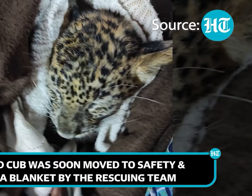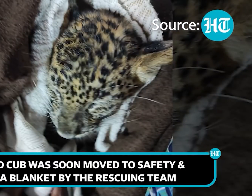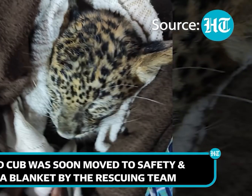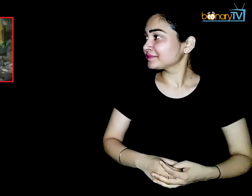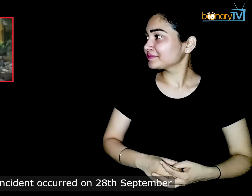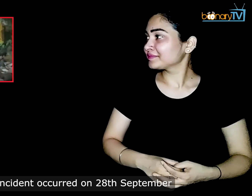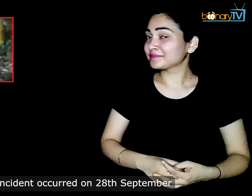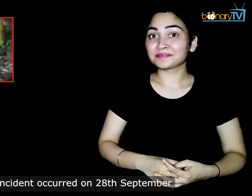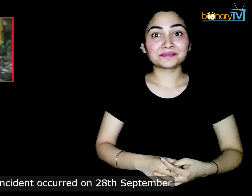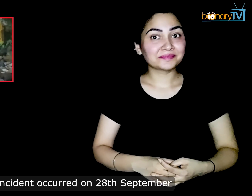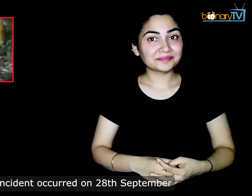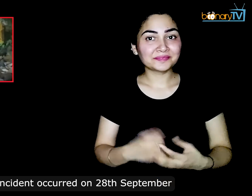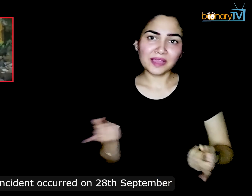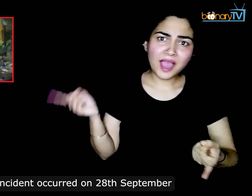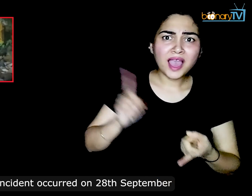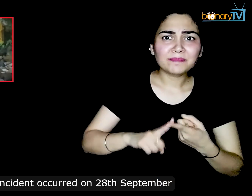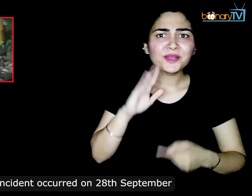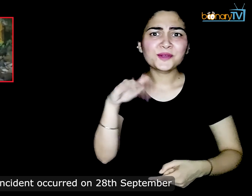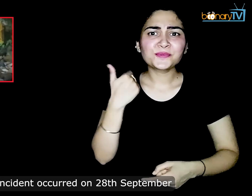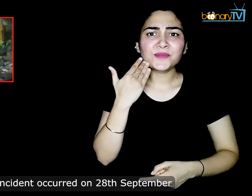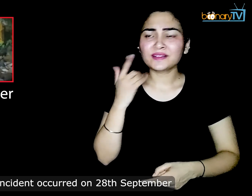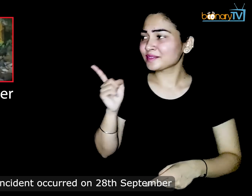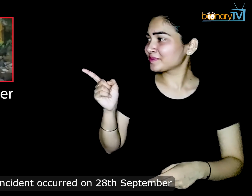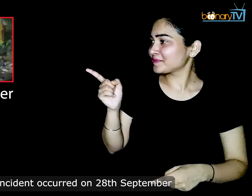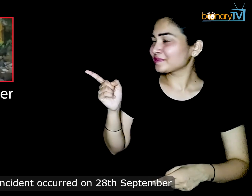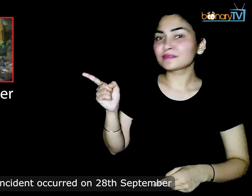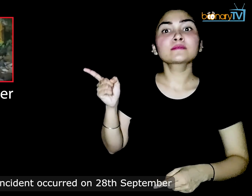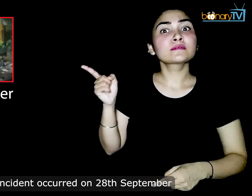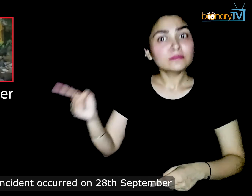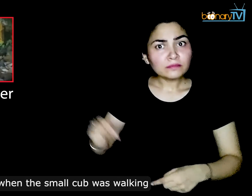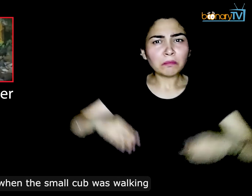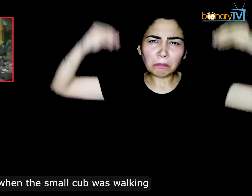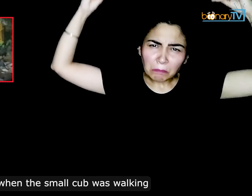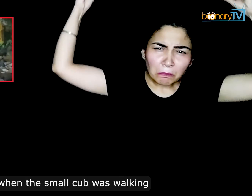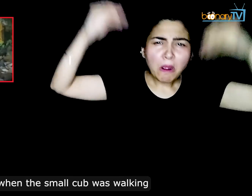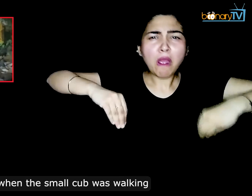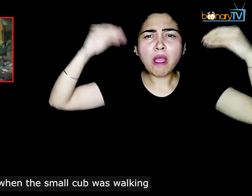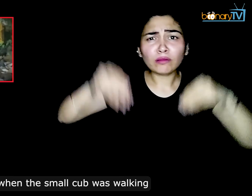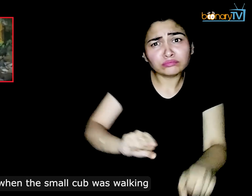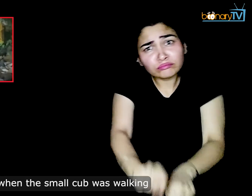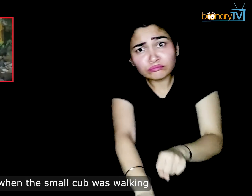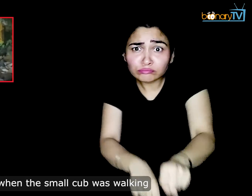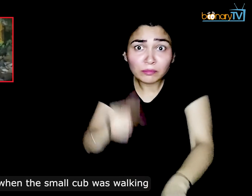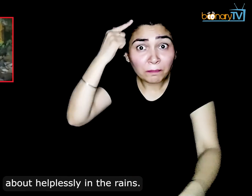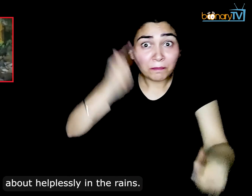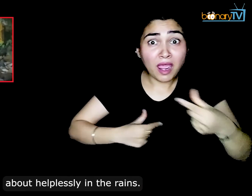This incident occurred on 28th September when the small cub was walking about